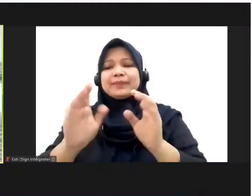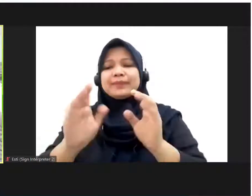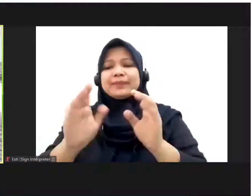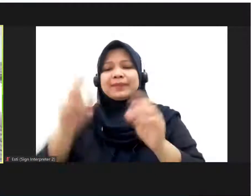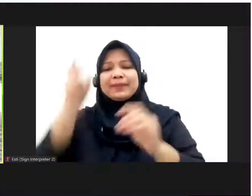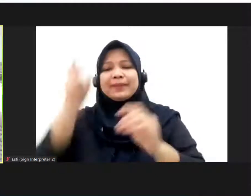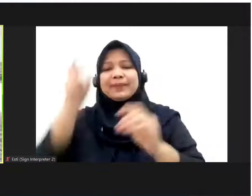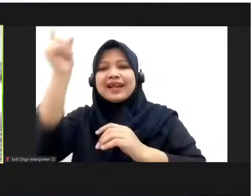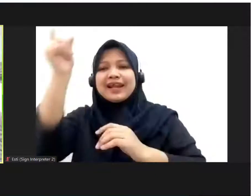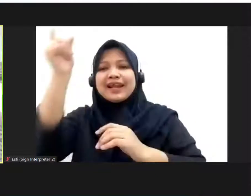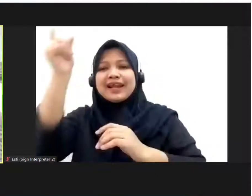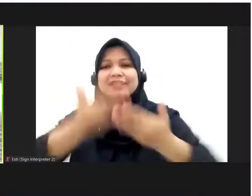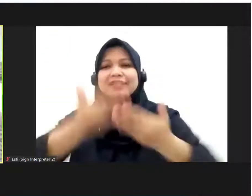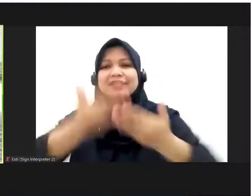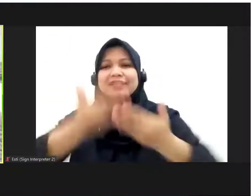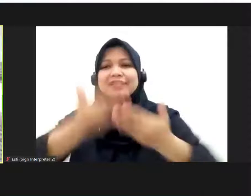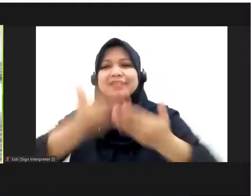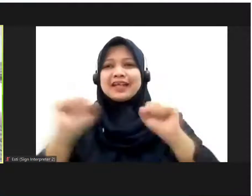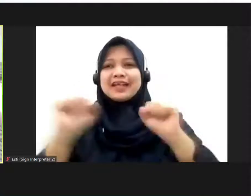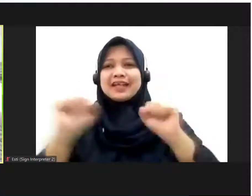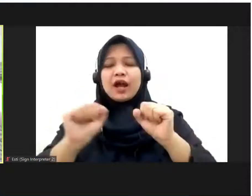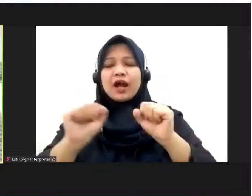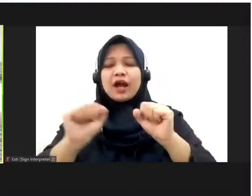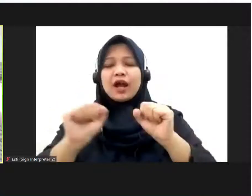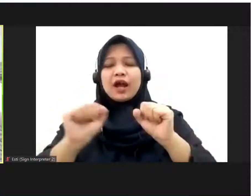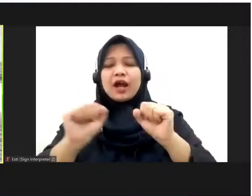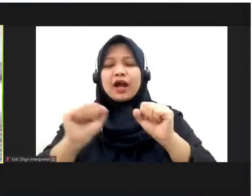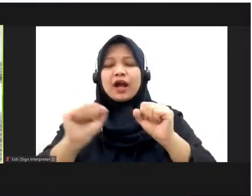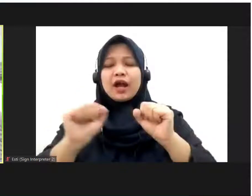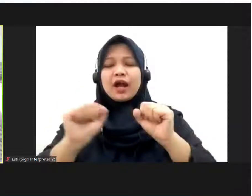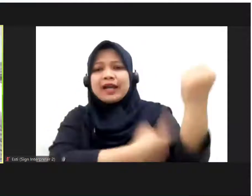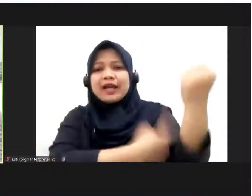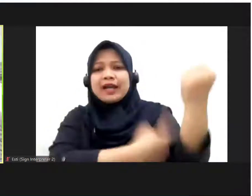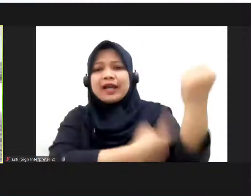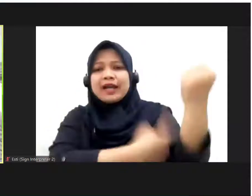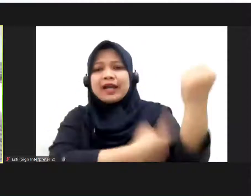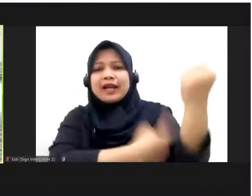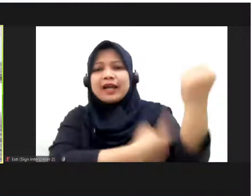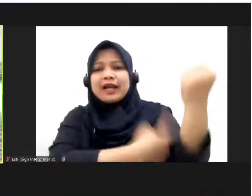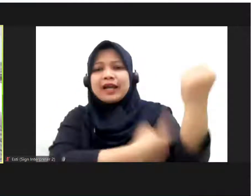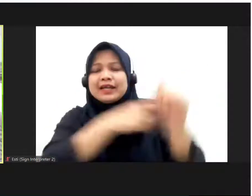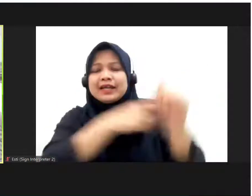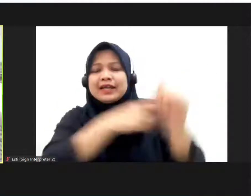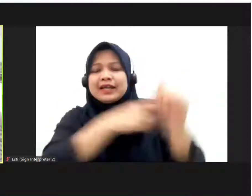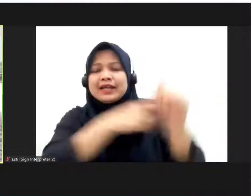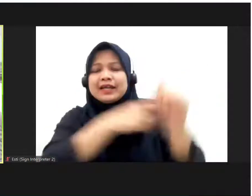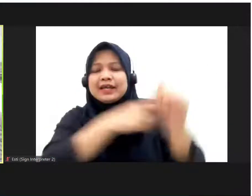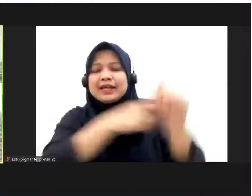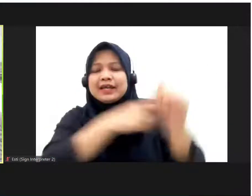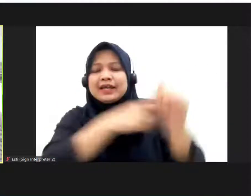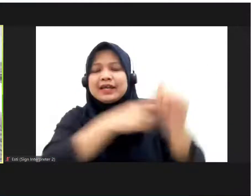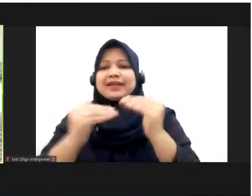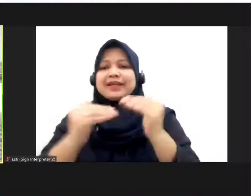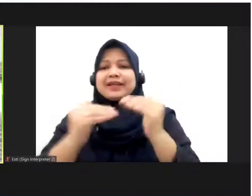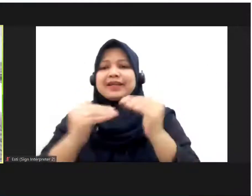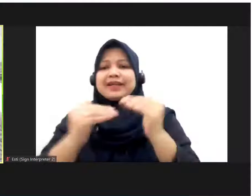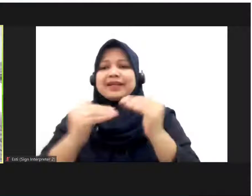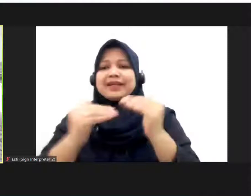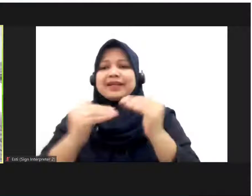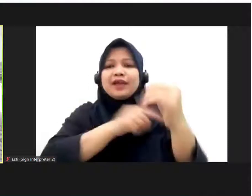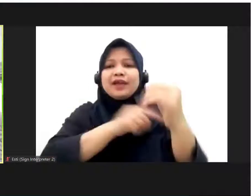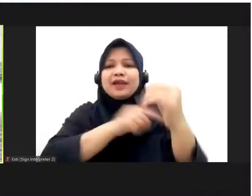to be greater capacity and a mainstreaming of emergency preparedness into each of the sectors that are working in the